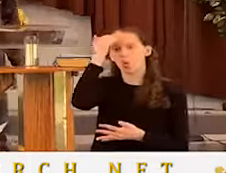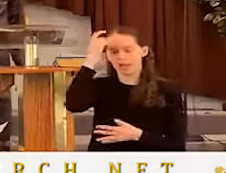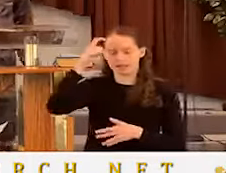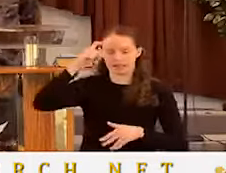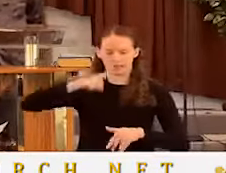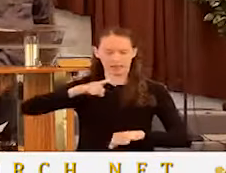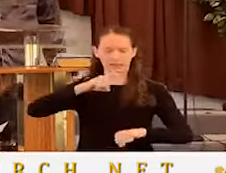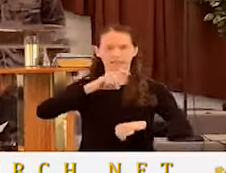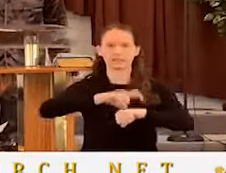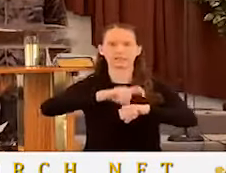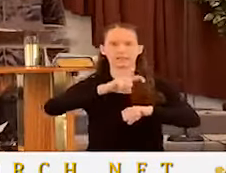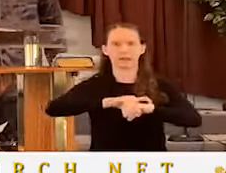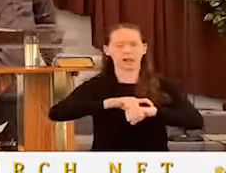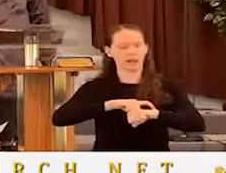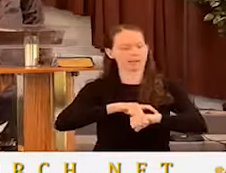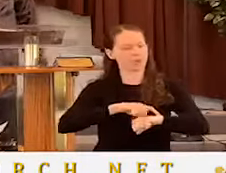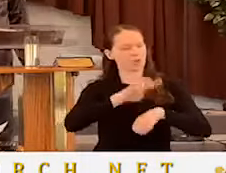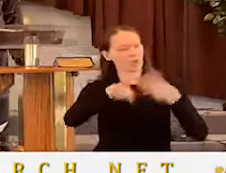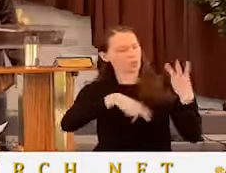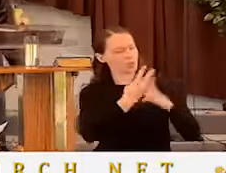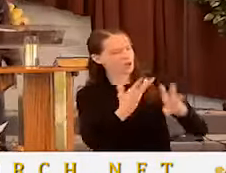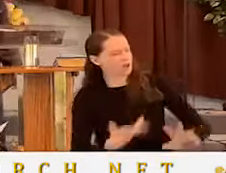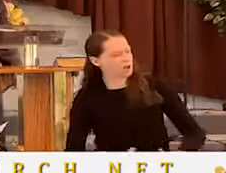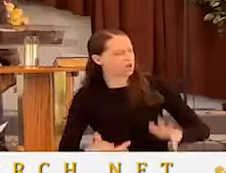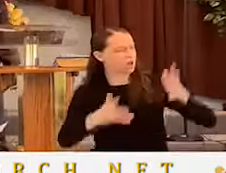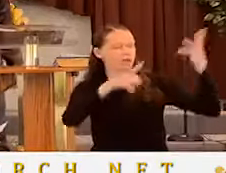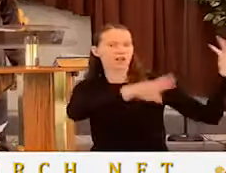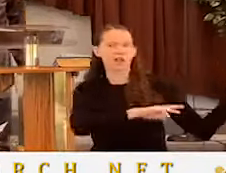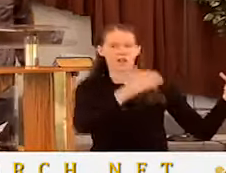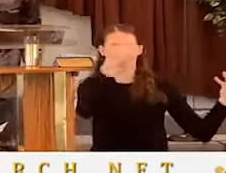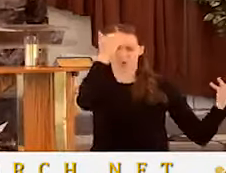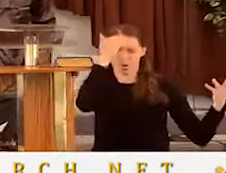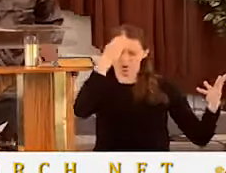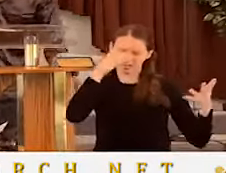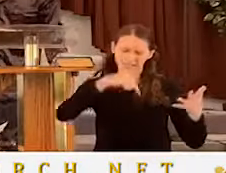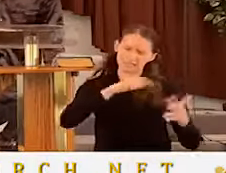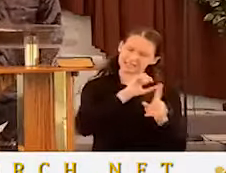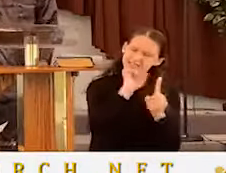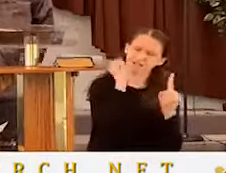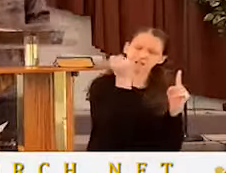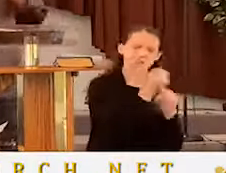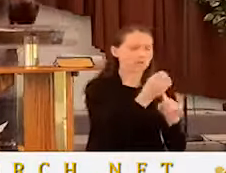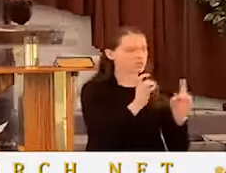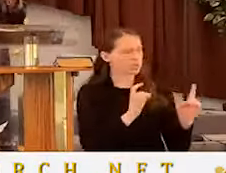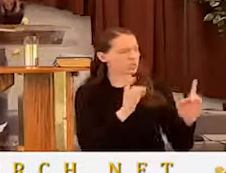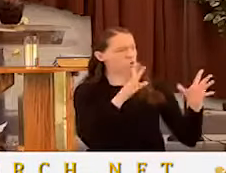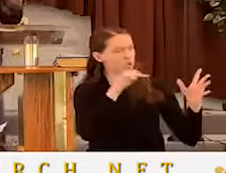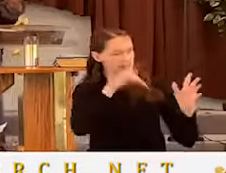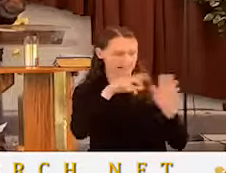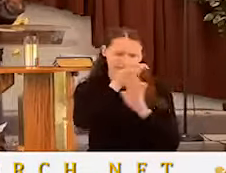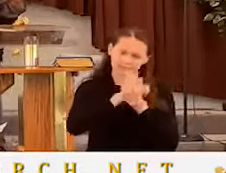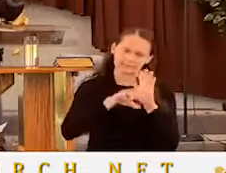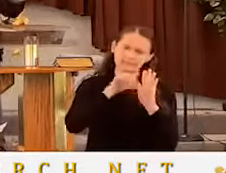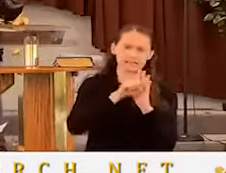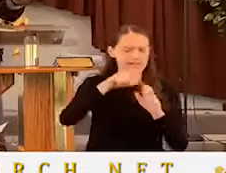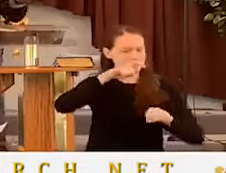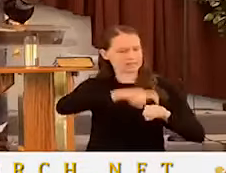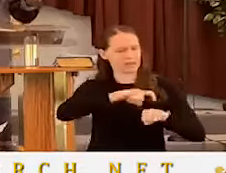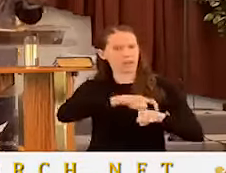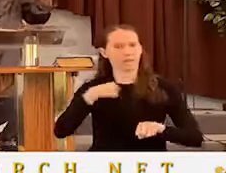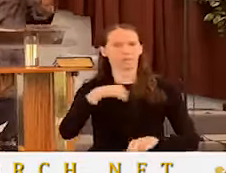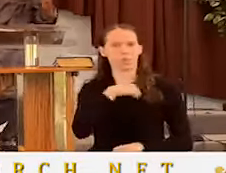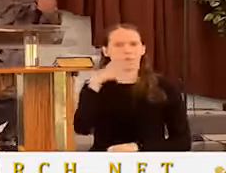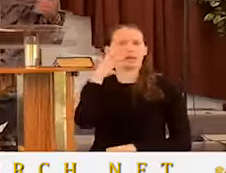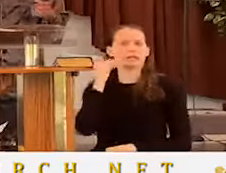that we're in, the time of crisis, the day that we're living in, the time, the age, the era that we